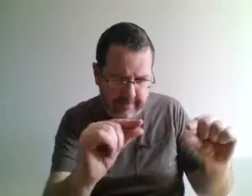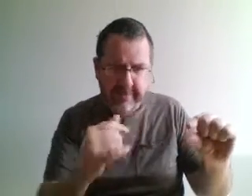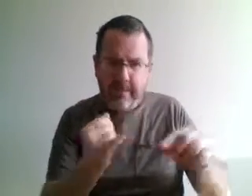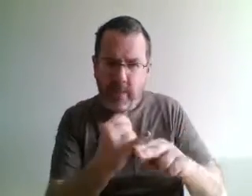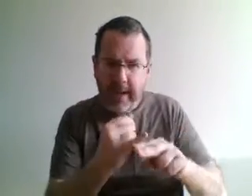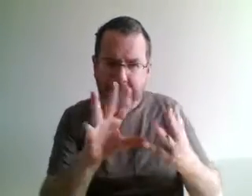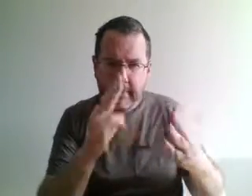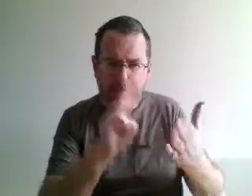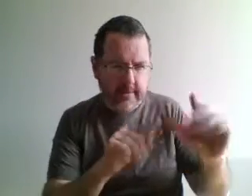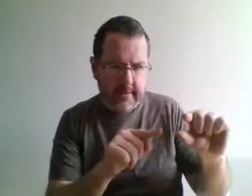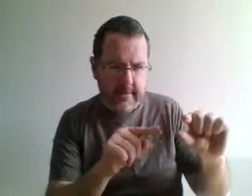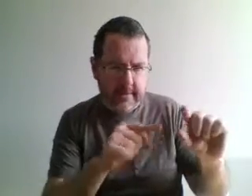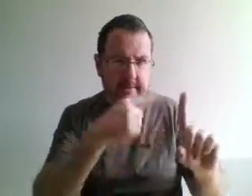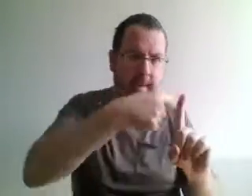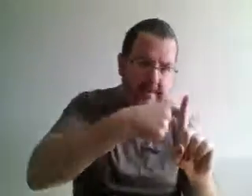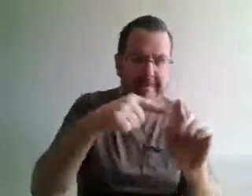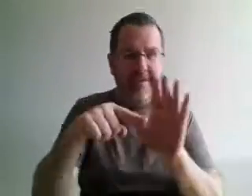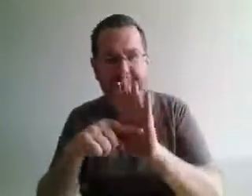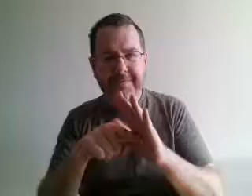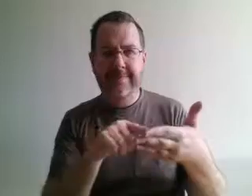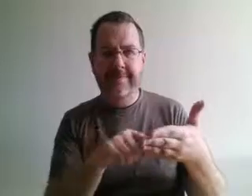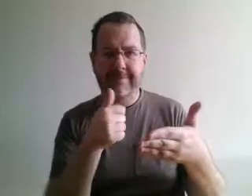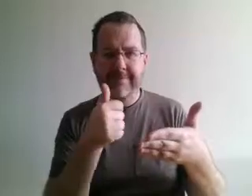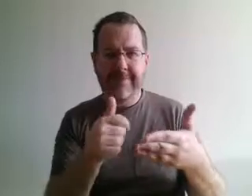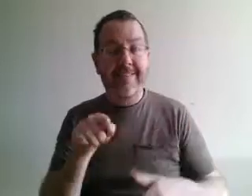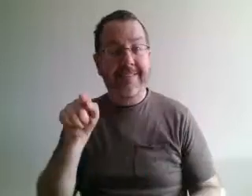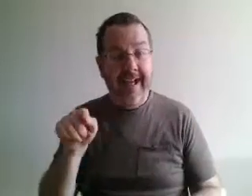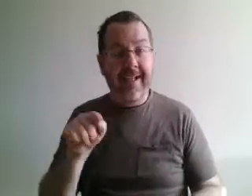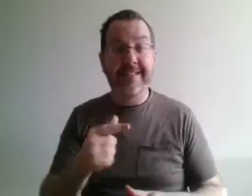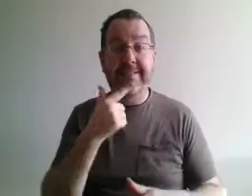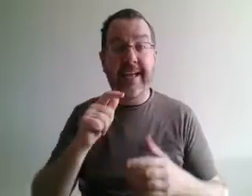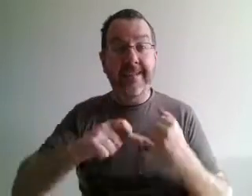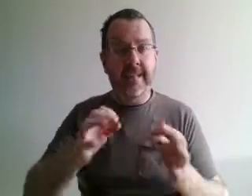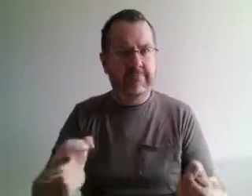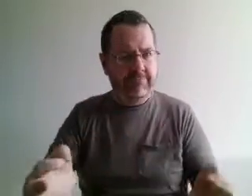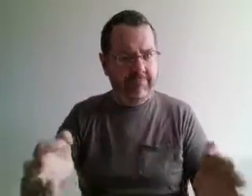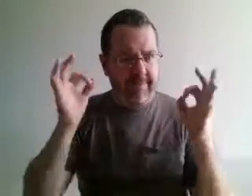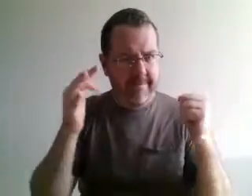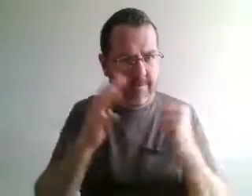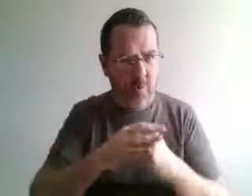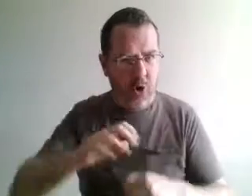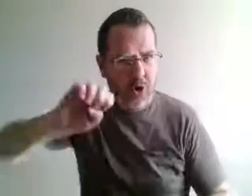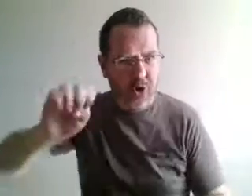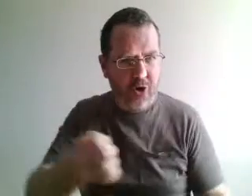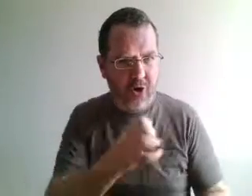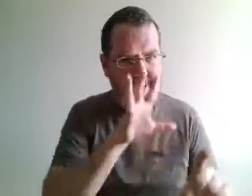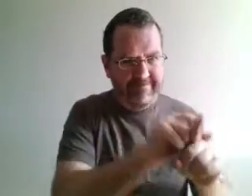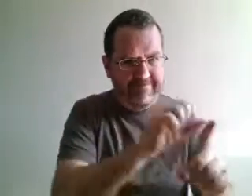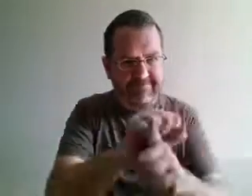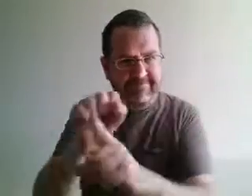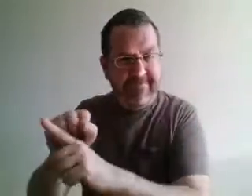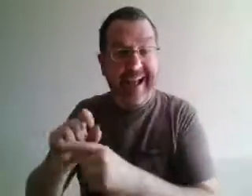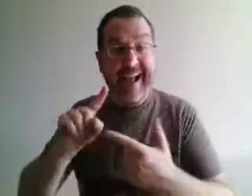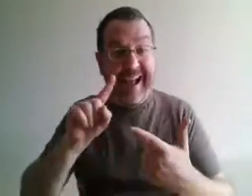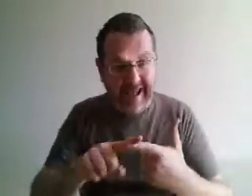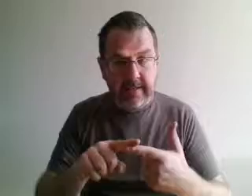additional weapon in terms of not early detection, but in terms of detecting people who had it and then